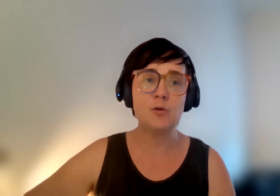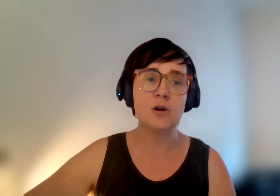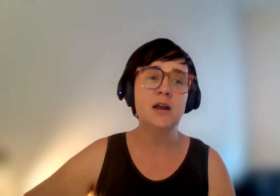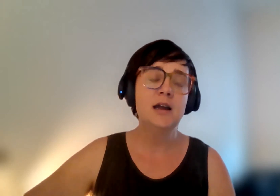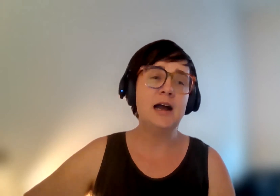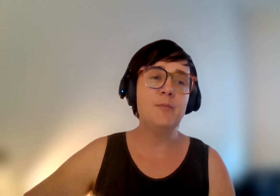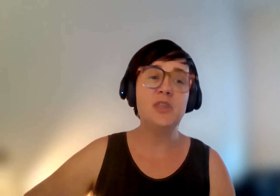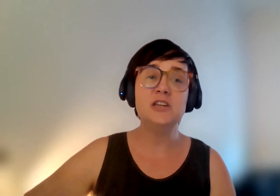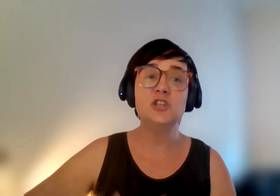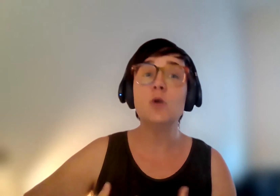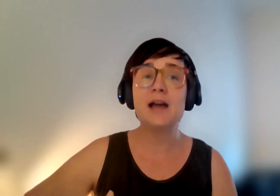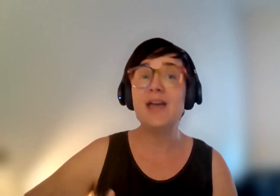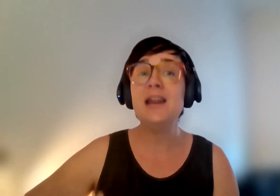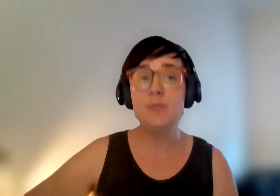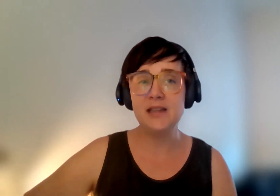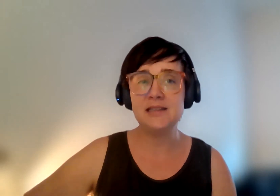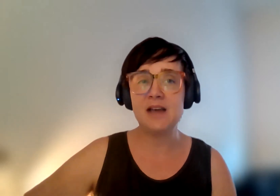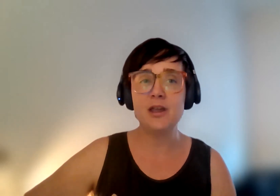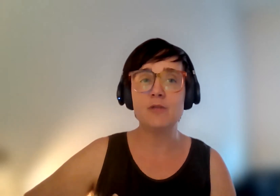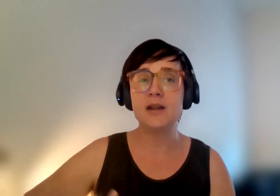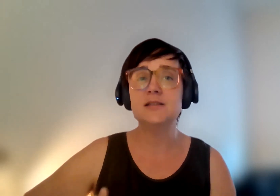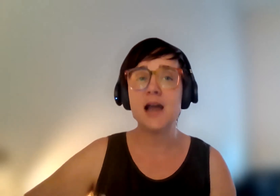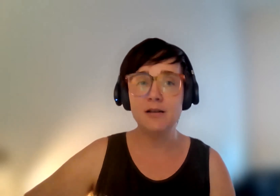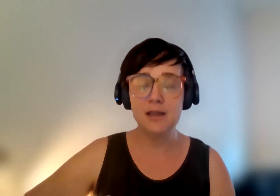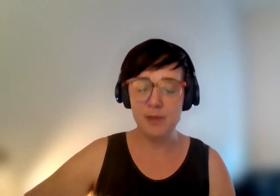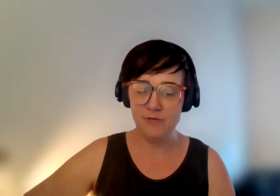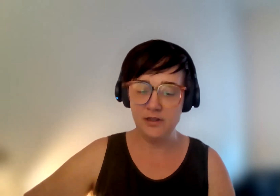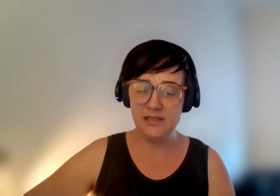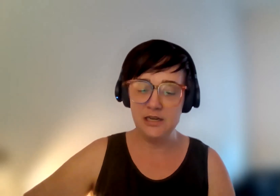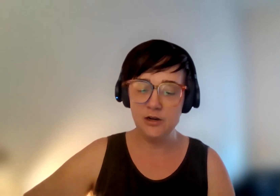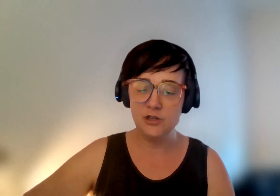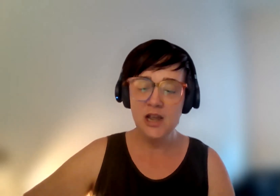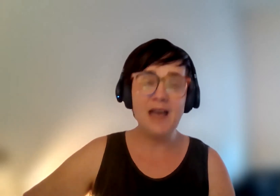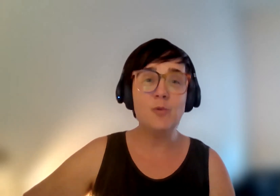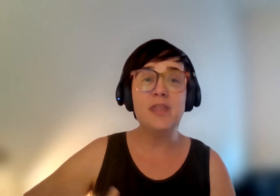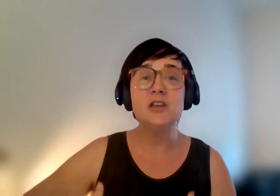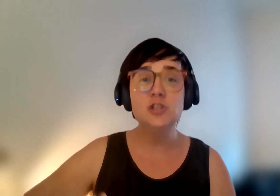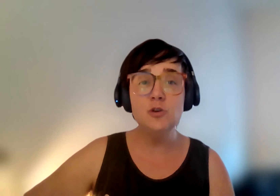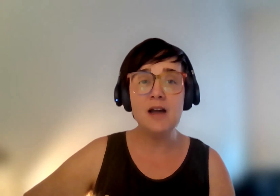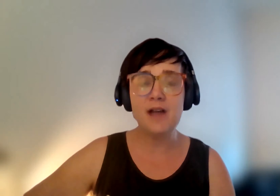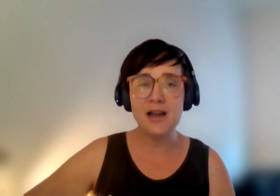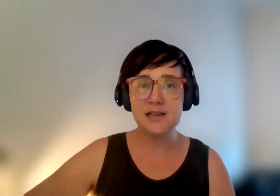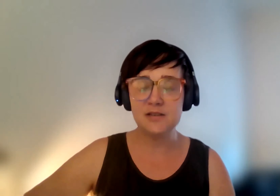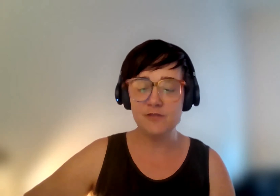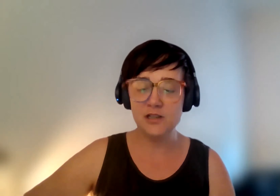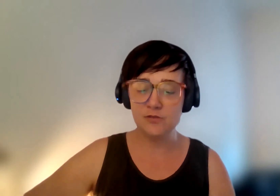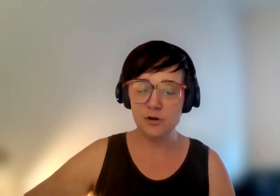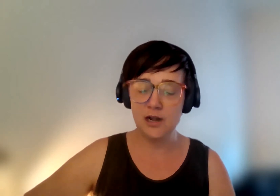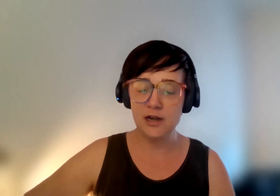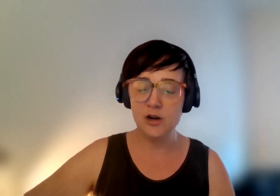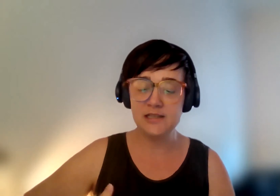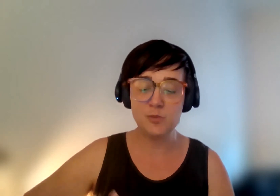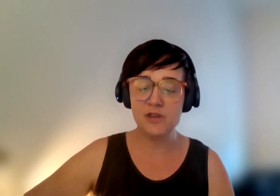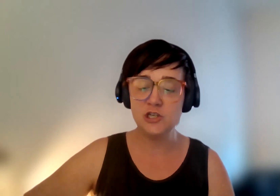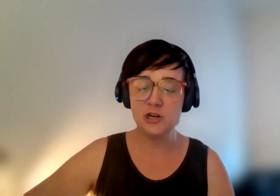Alliance in Amador, that don't have any paid staff. They are run entirely by volunteers. And when they do have access to